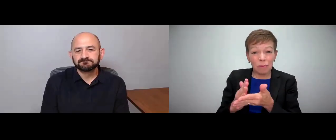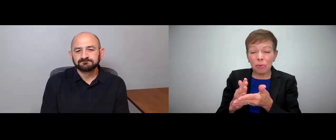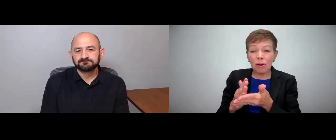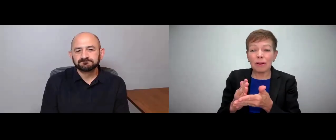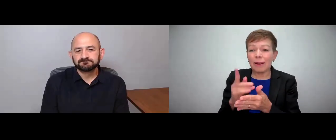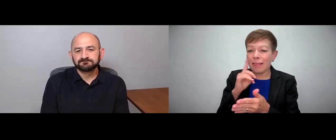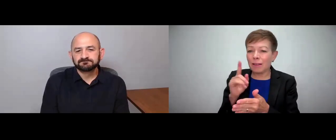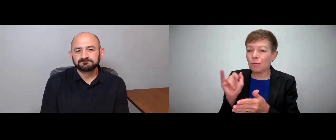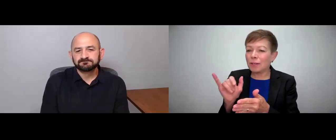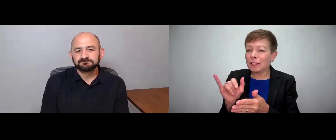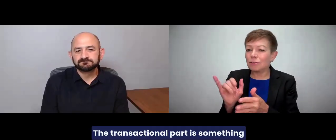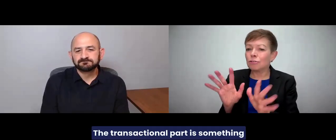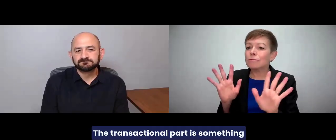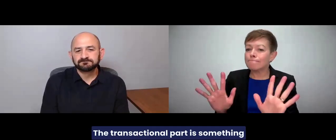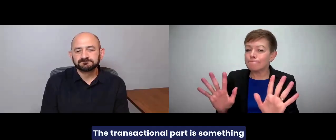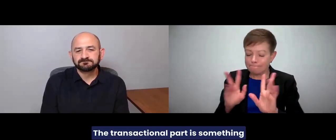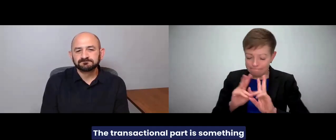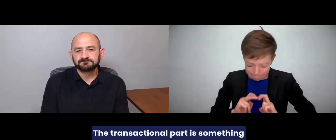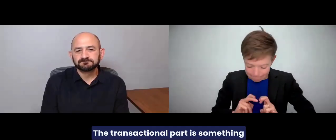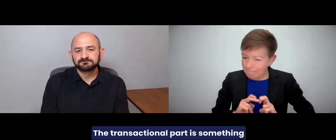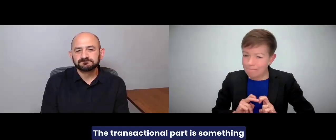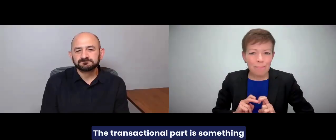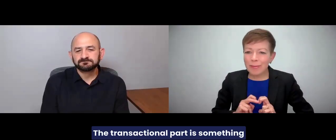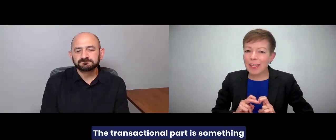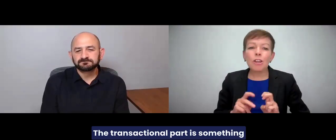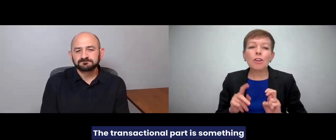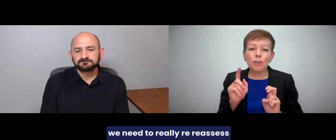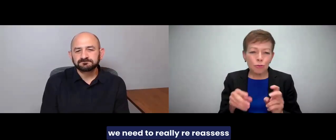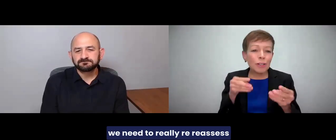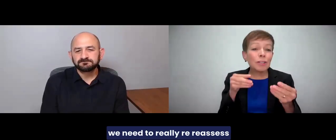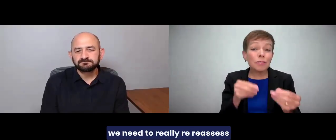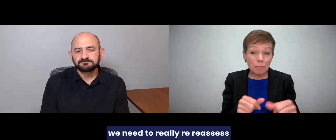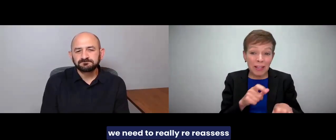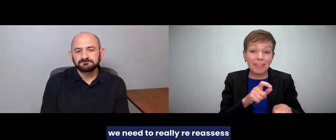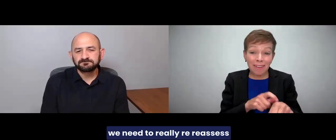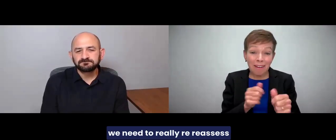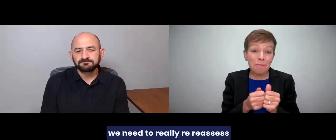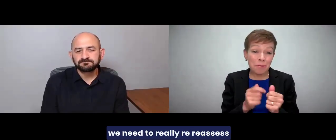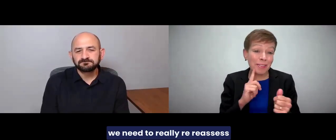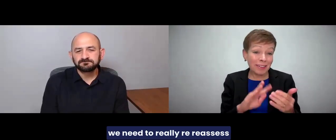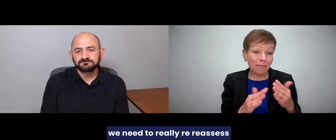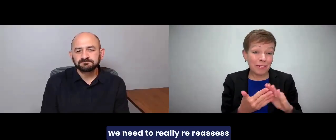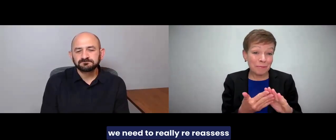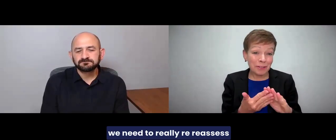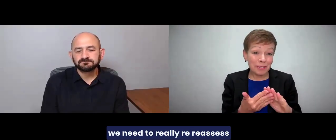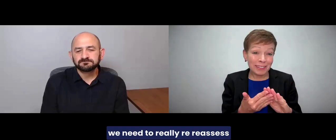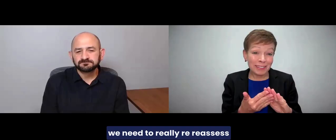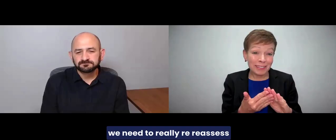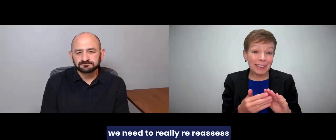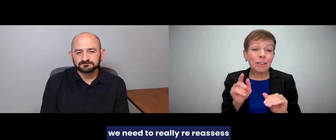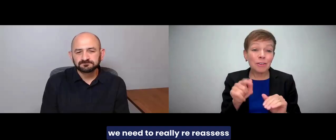that. The transactional part is something we need to really